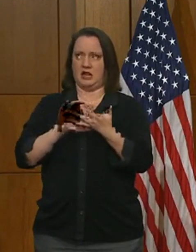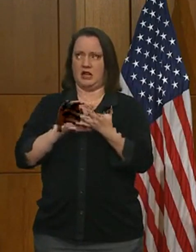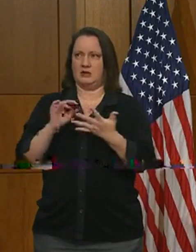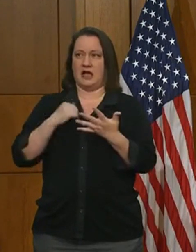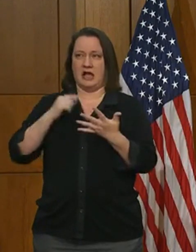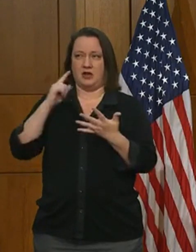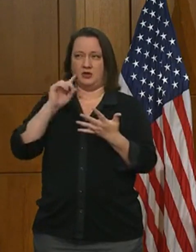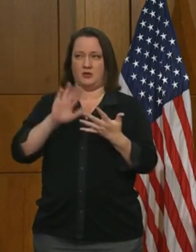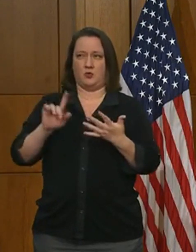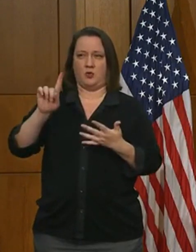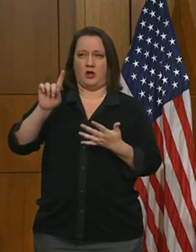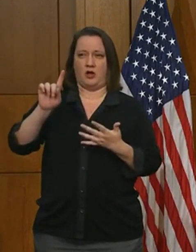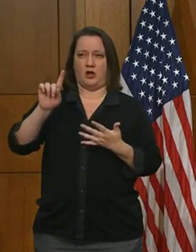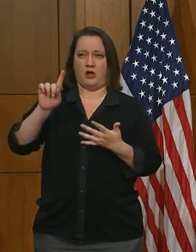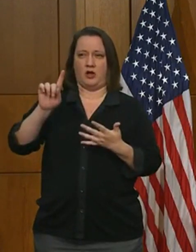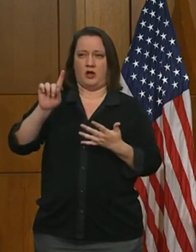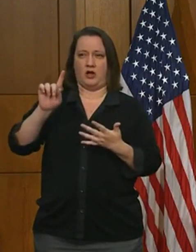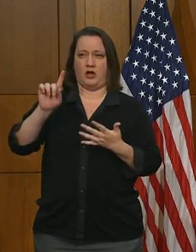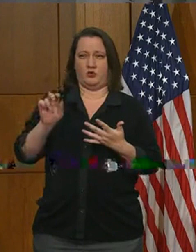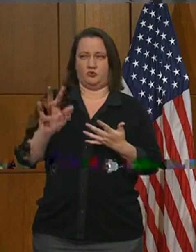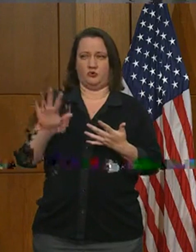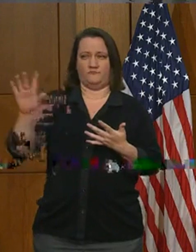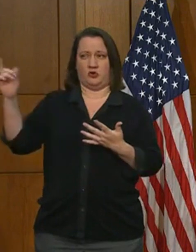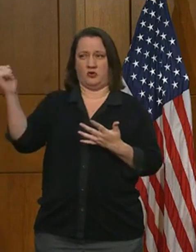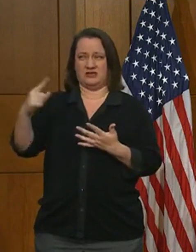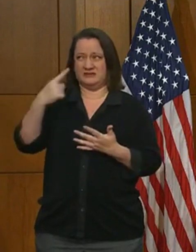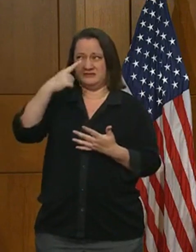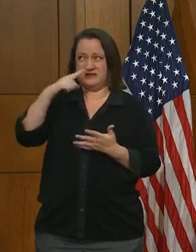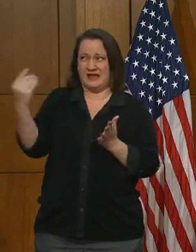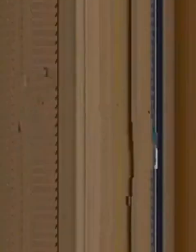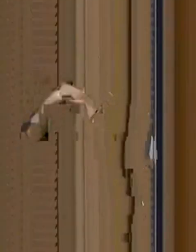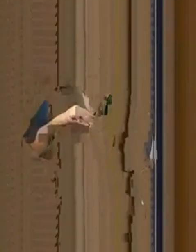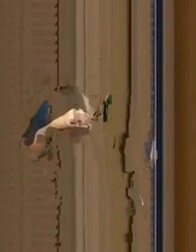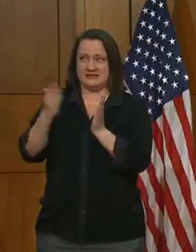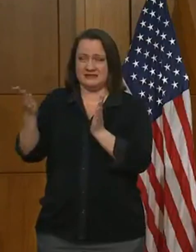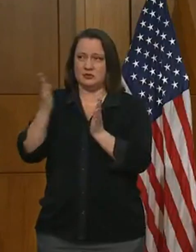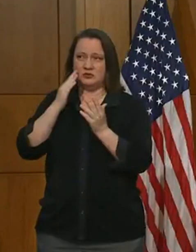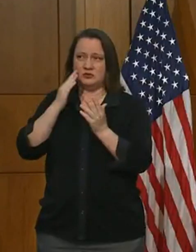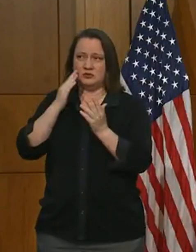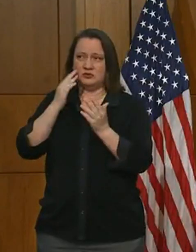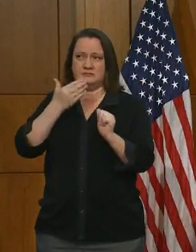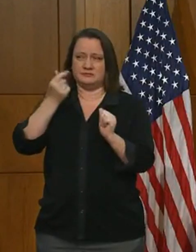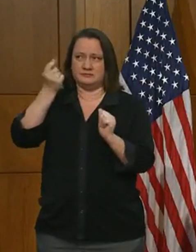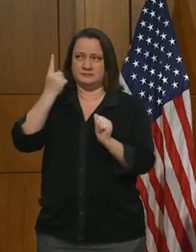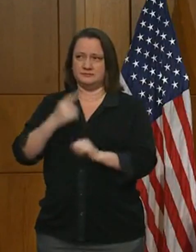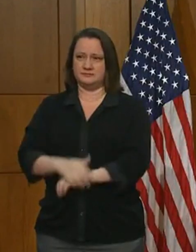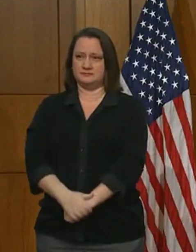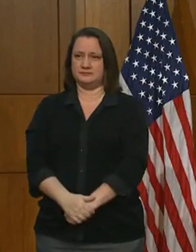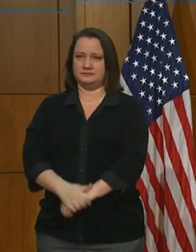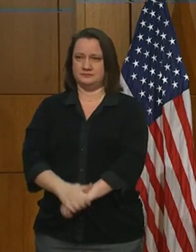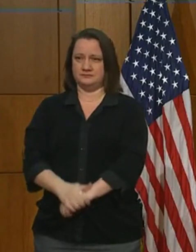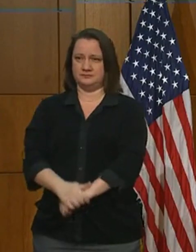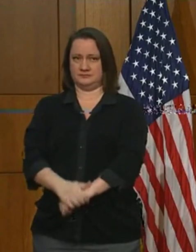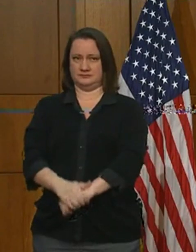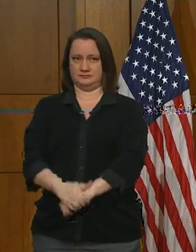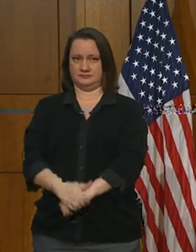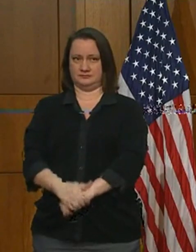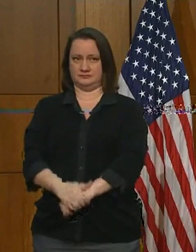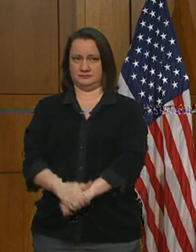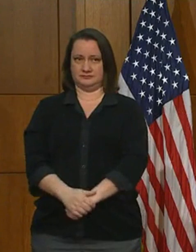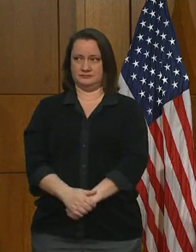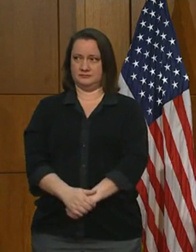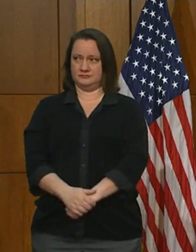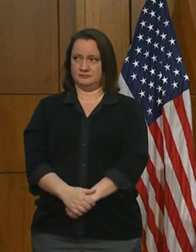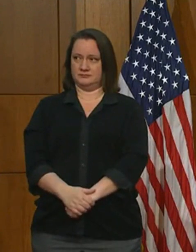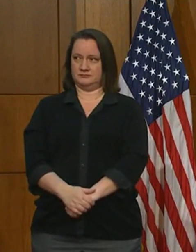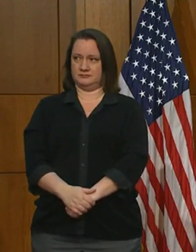heard about a third of what you said. So if you could start over, please, we'll try to. Yeah. Can you hear me better now? Yeah,